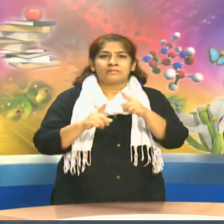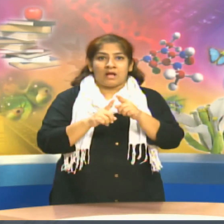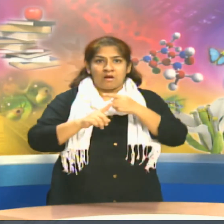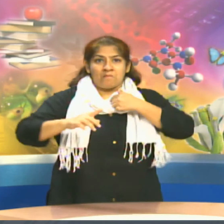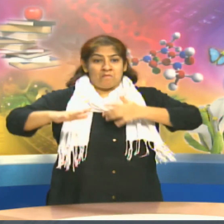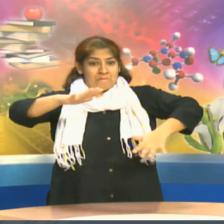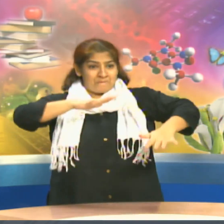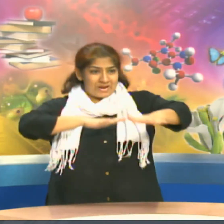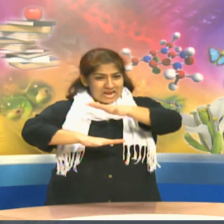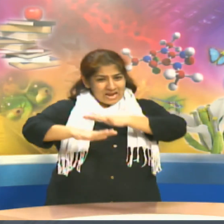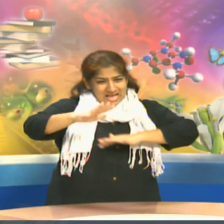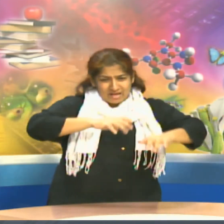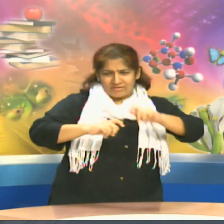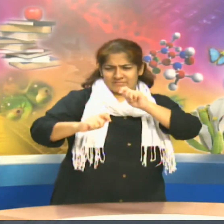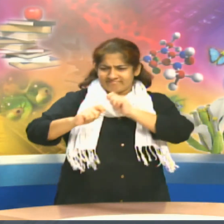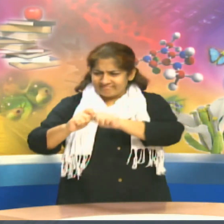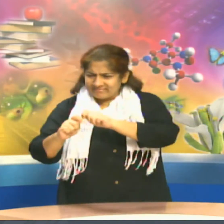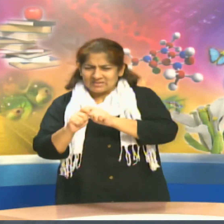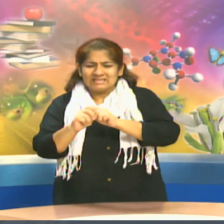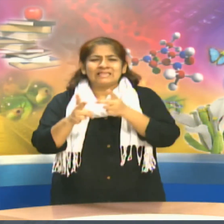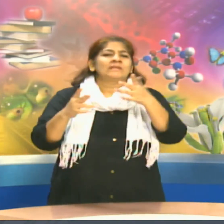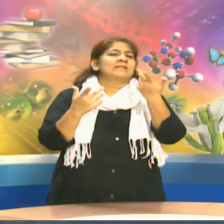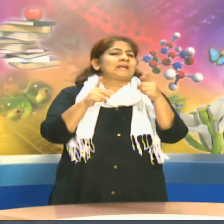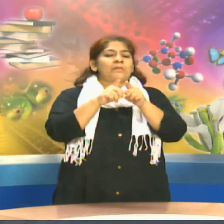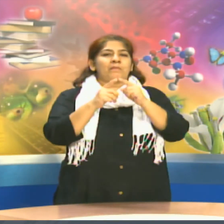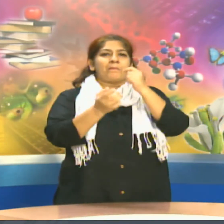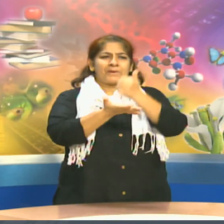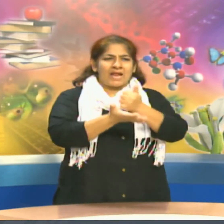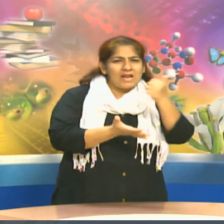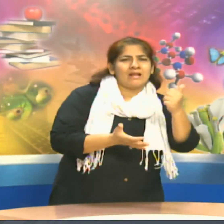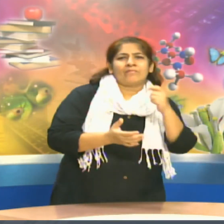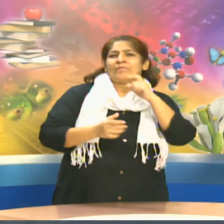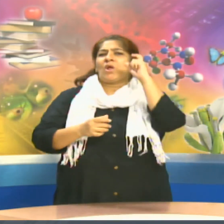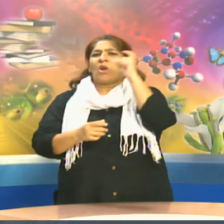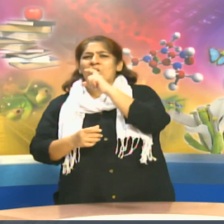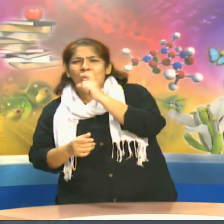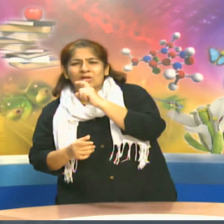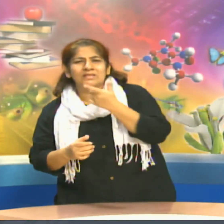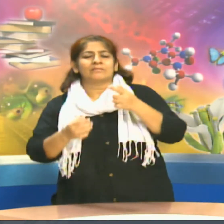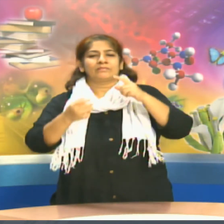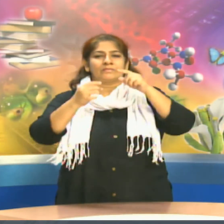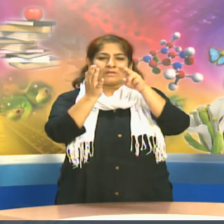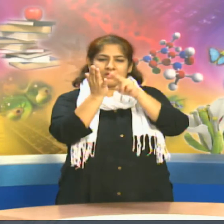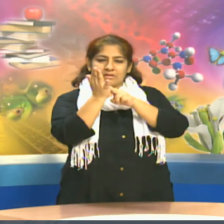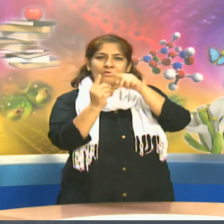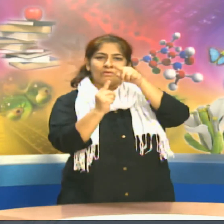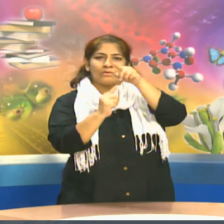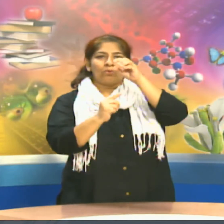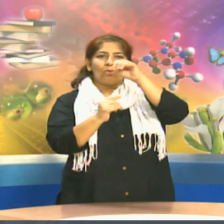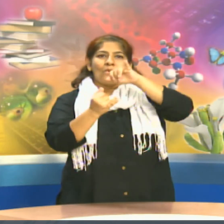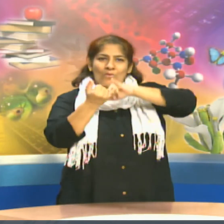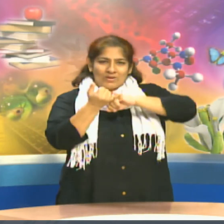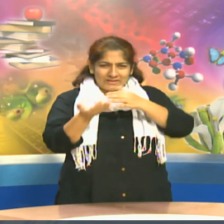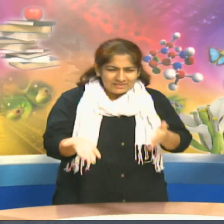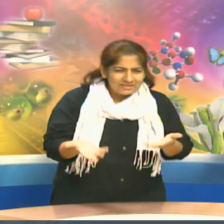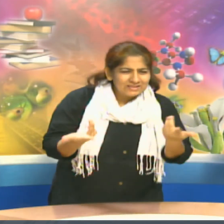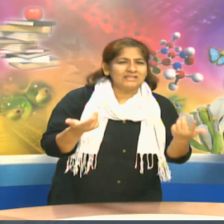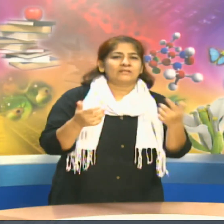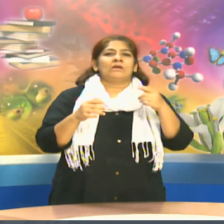is, which is the limitation of planning, like it is a